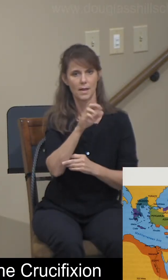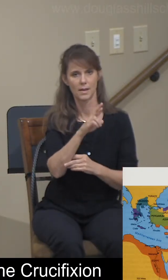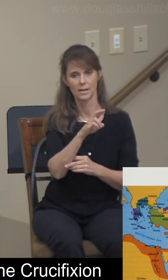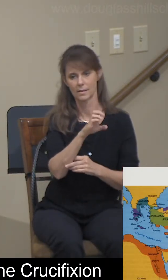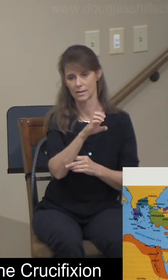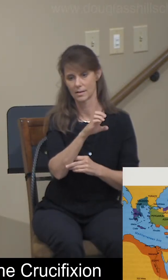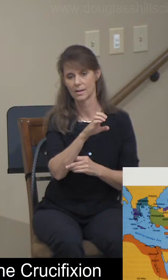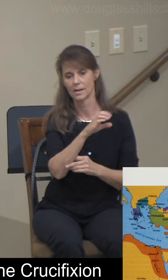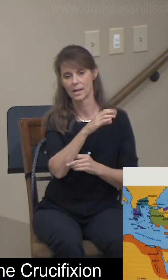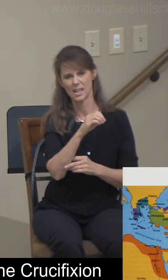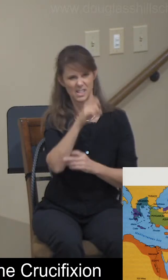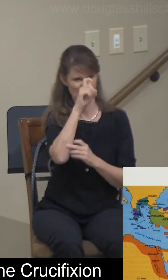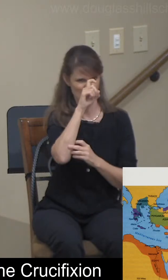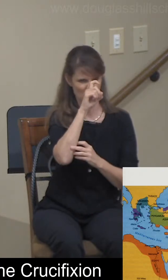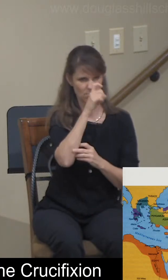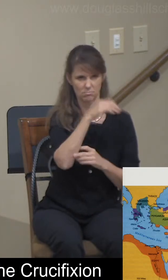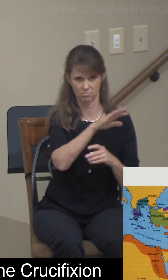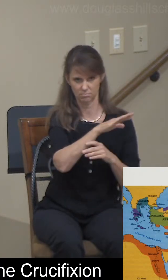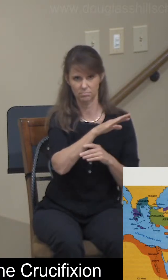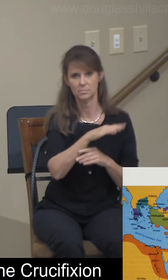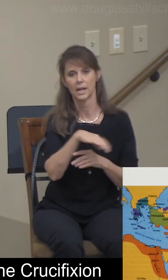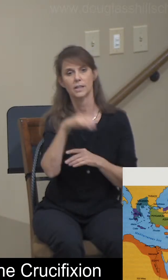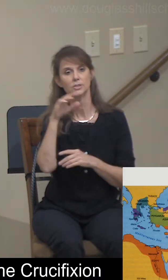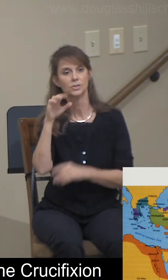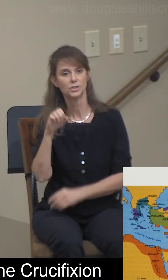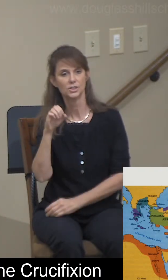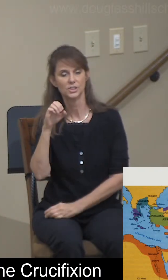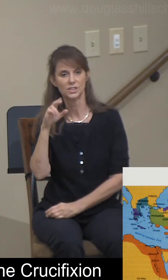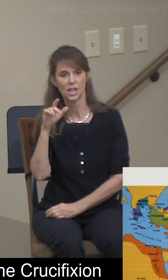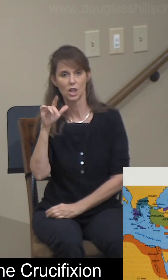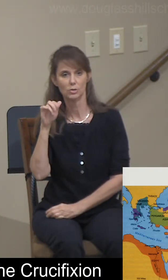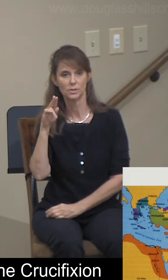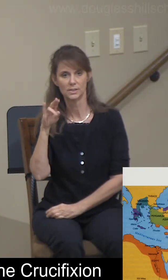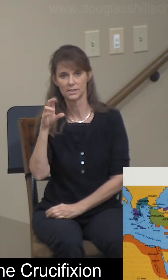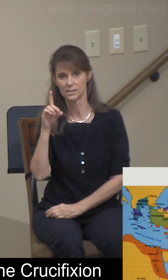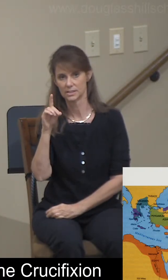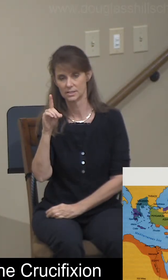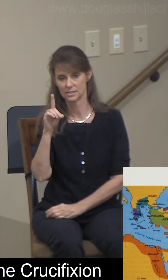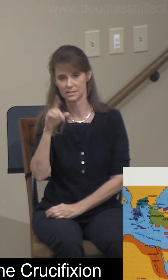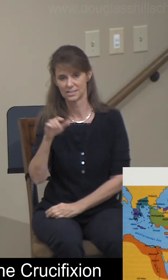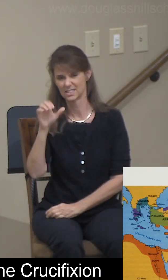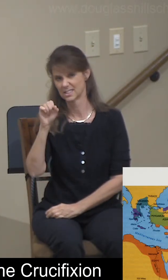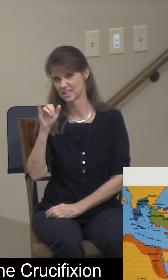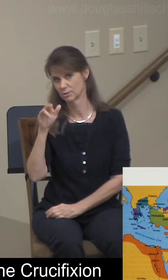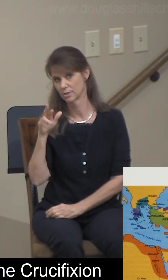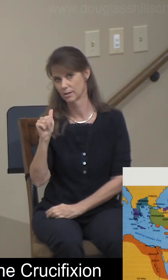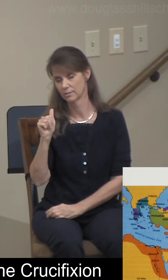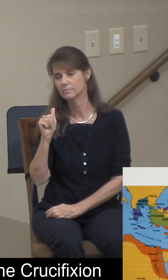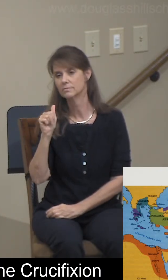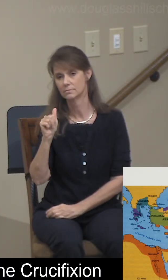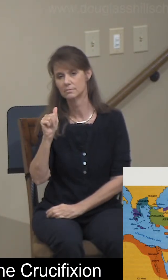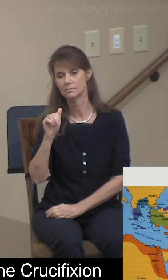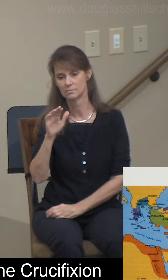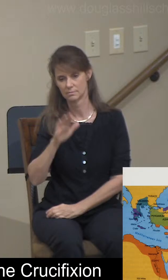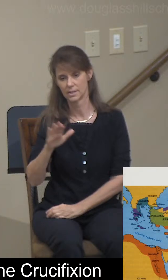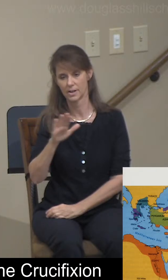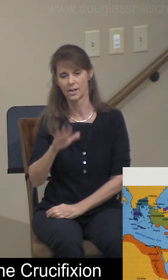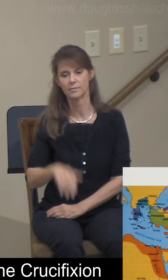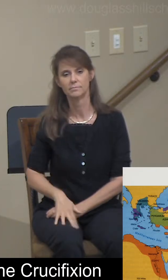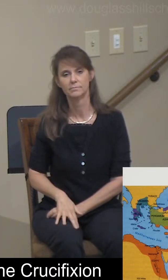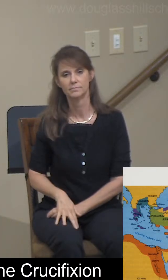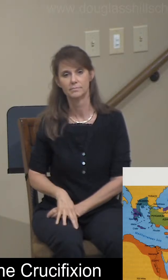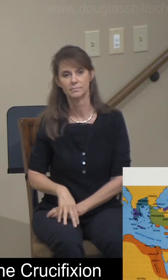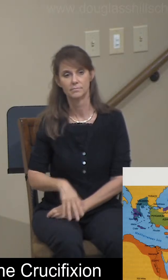in Egypt, and the Seleucid Empire there in Syria. Like always, as was the case whenever